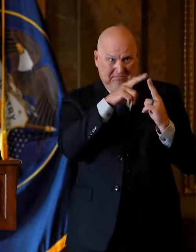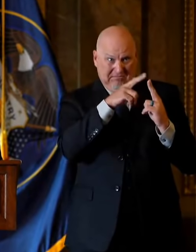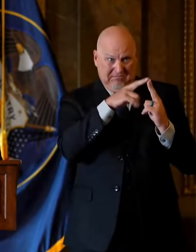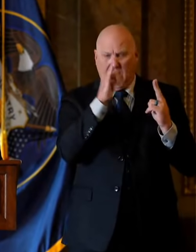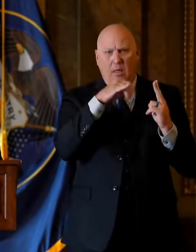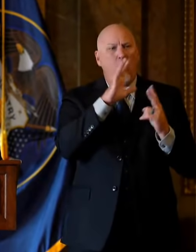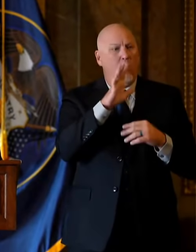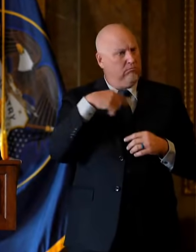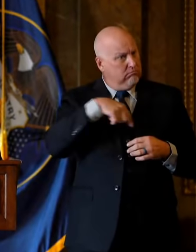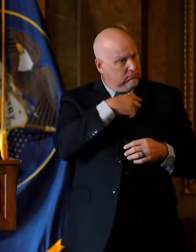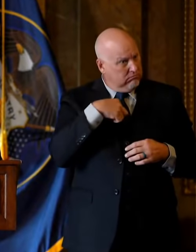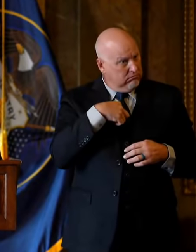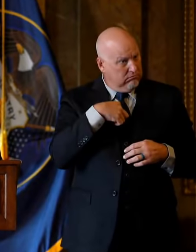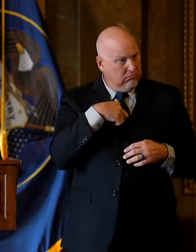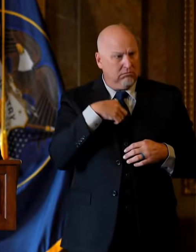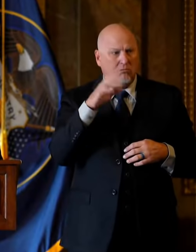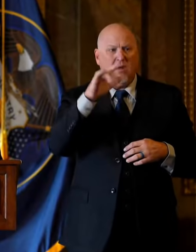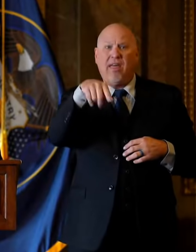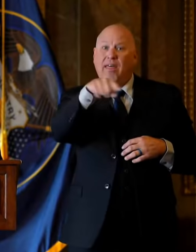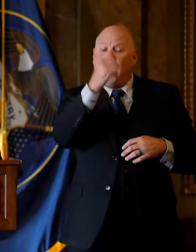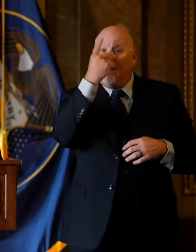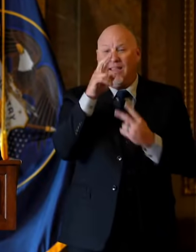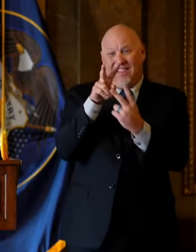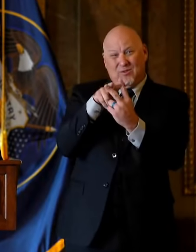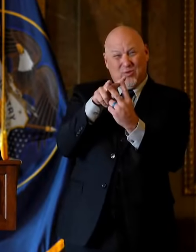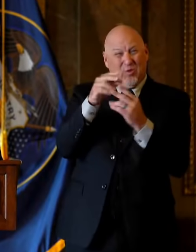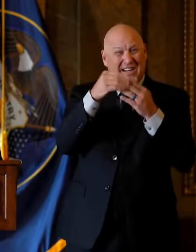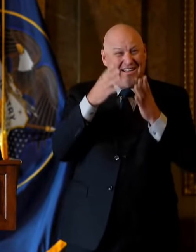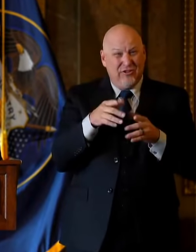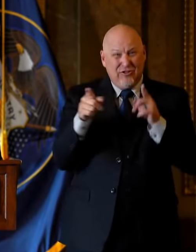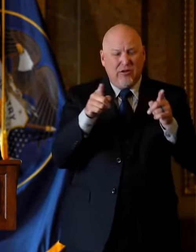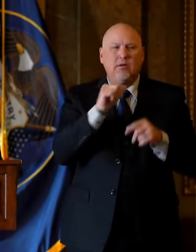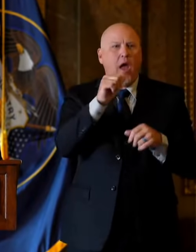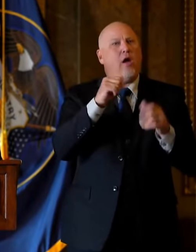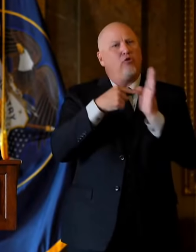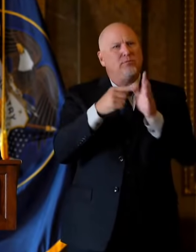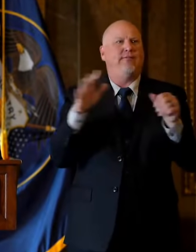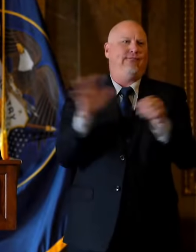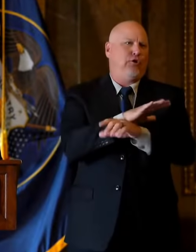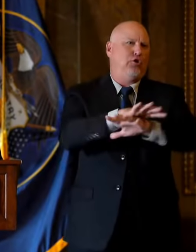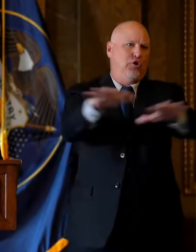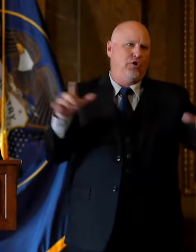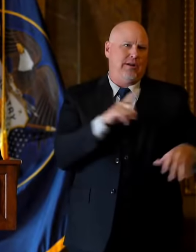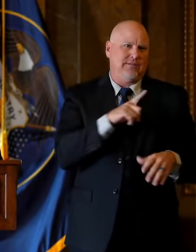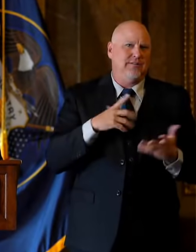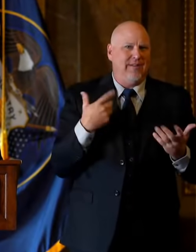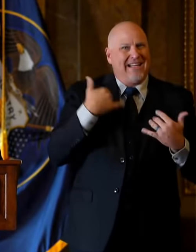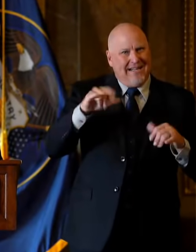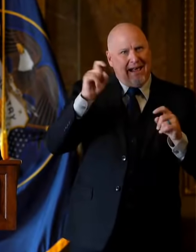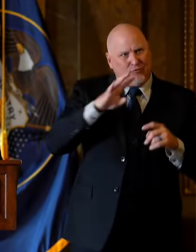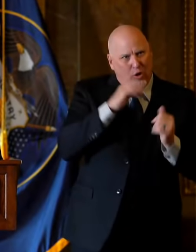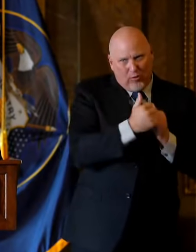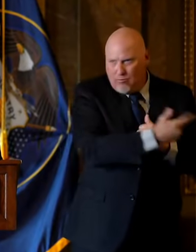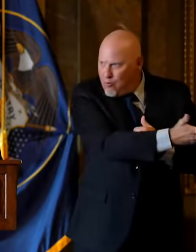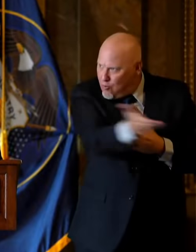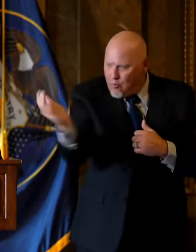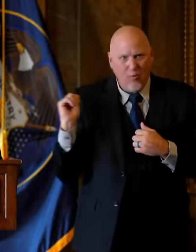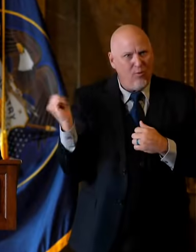the laws that we have in place now require collaboration with the legislature. They have the